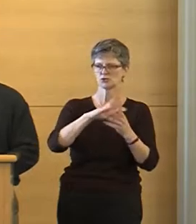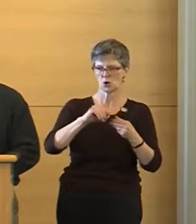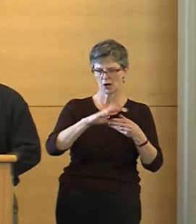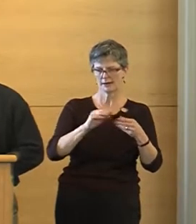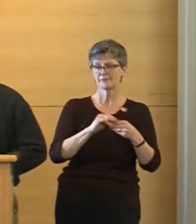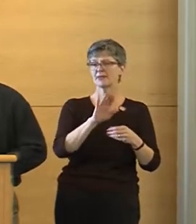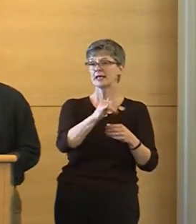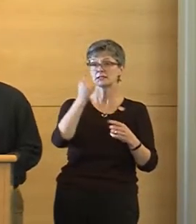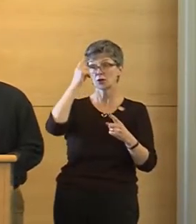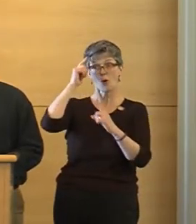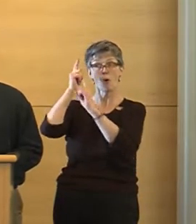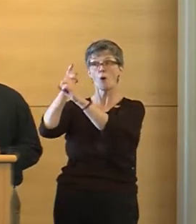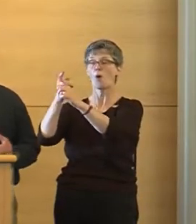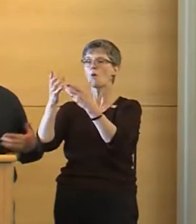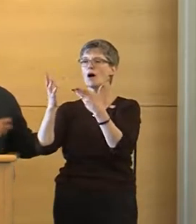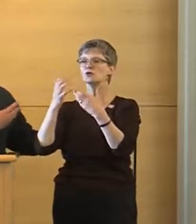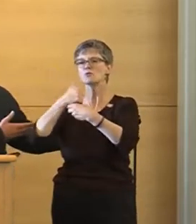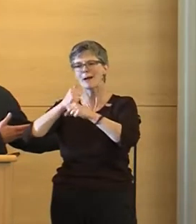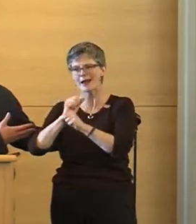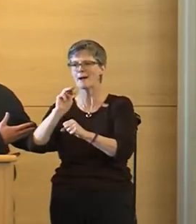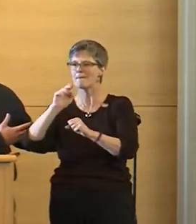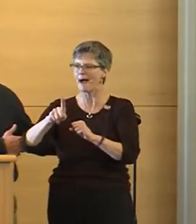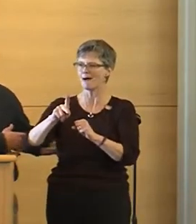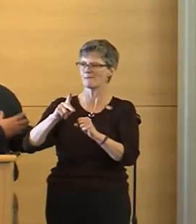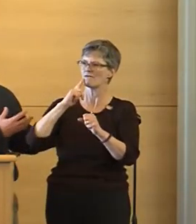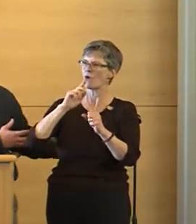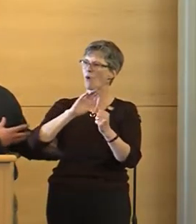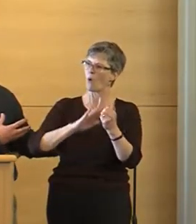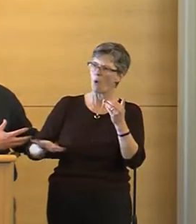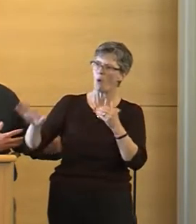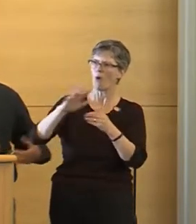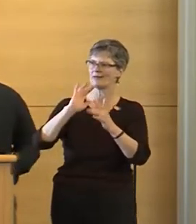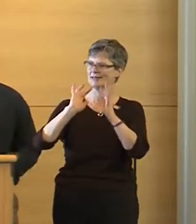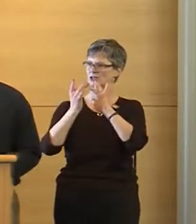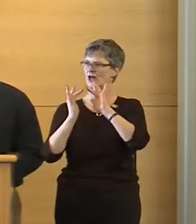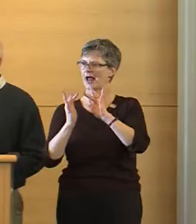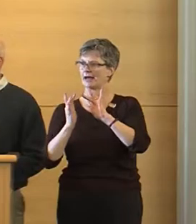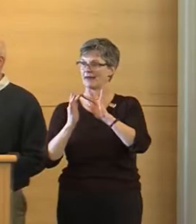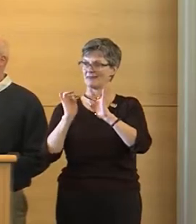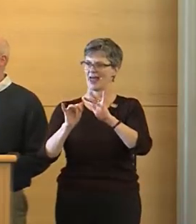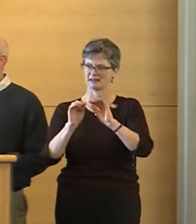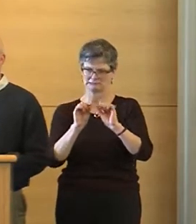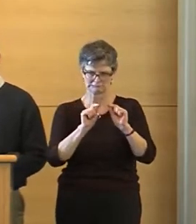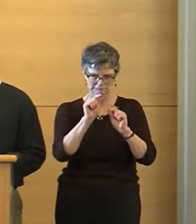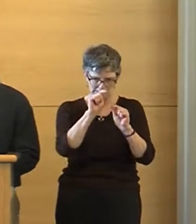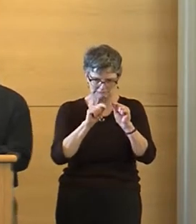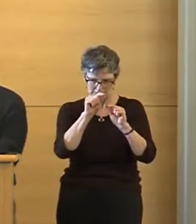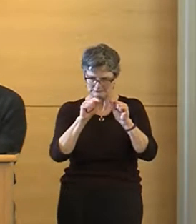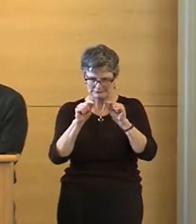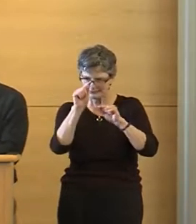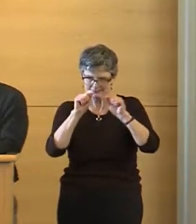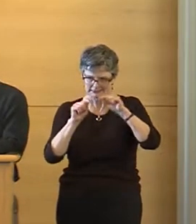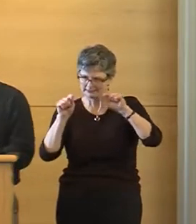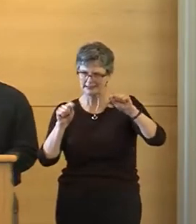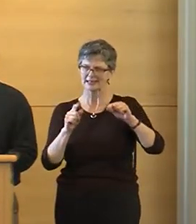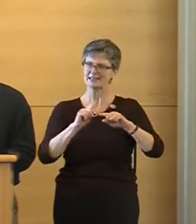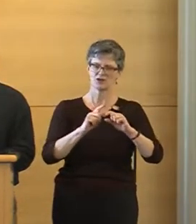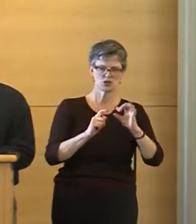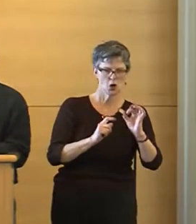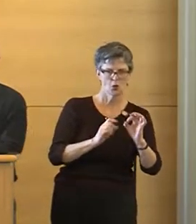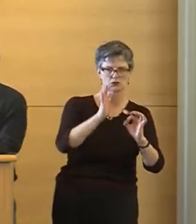severe dyslexia, but was a very visual person, and he sort of tells his story on the opte.org website.